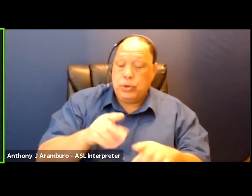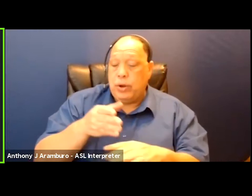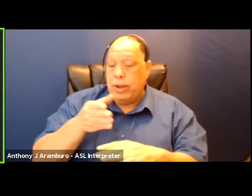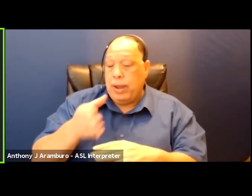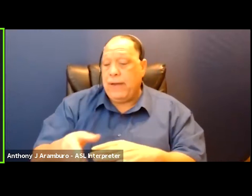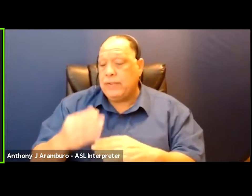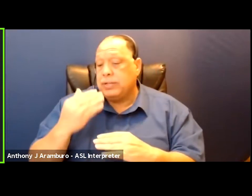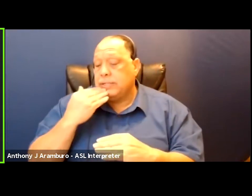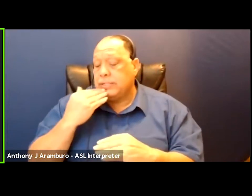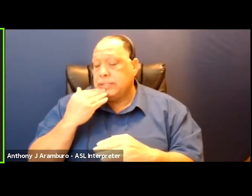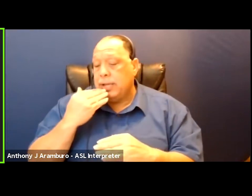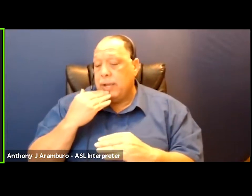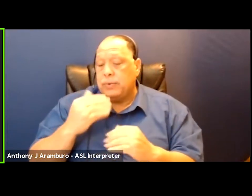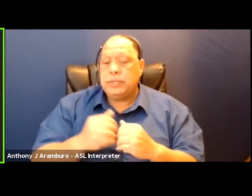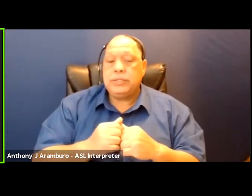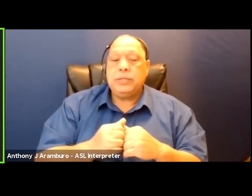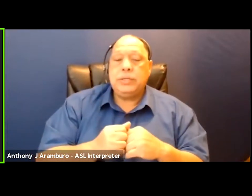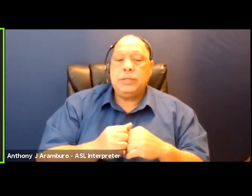their sandwich?